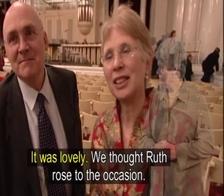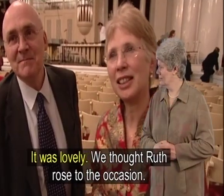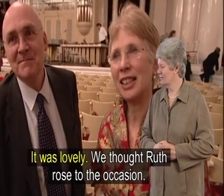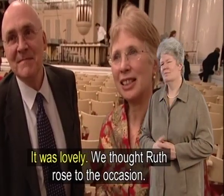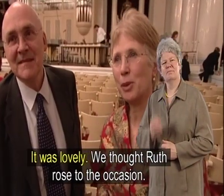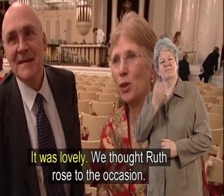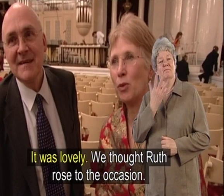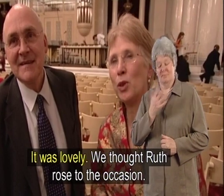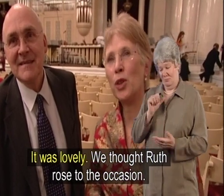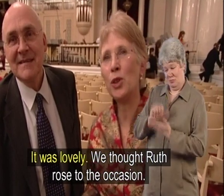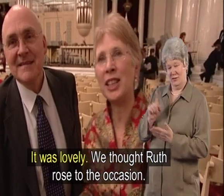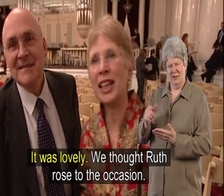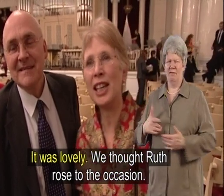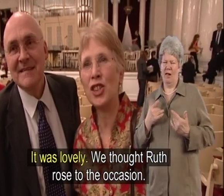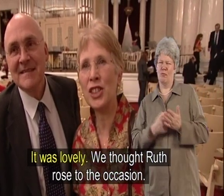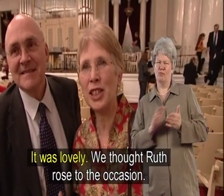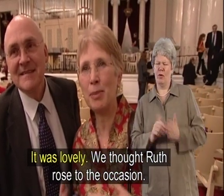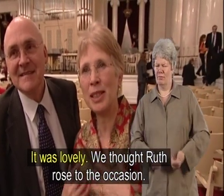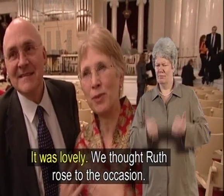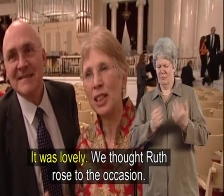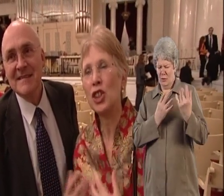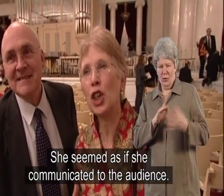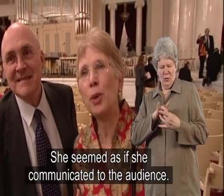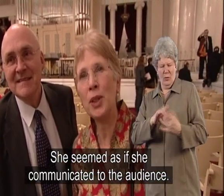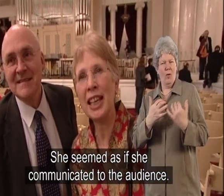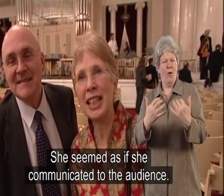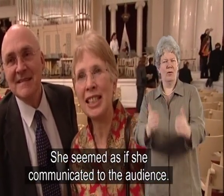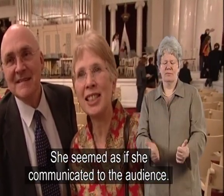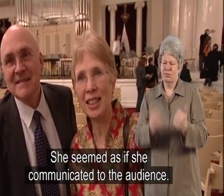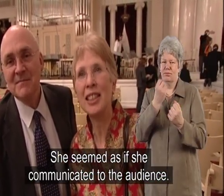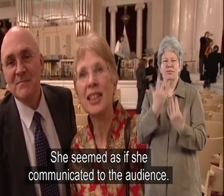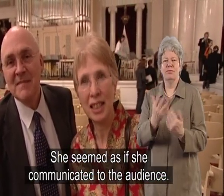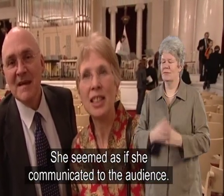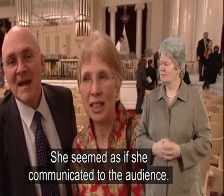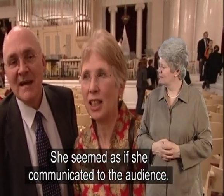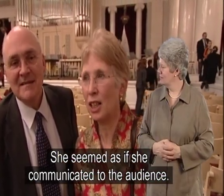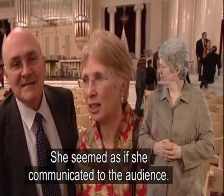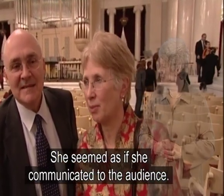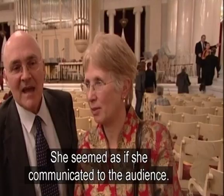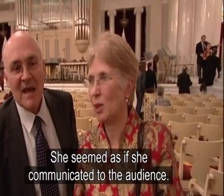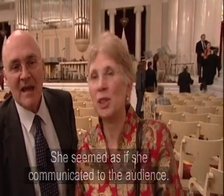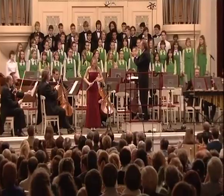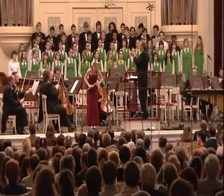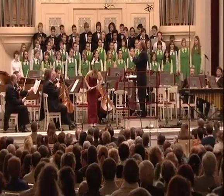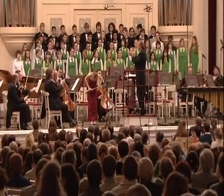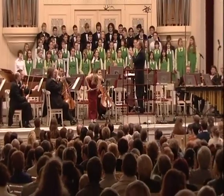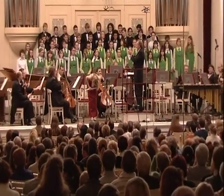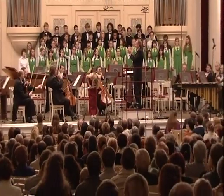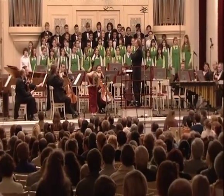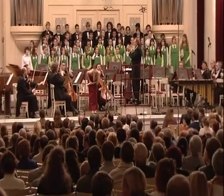It was lovely. Yes, we thought Ruth rose to the occasion. She seems to she communicated to the